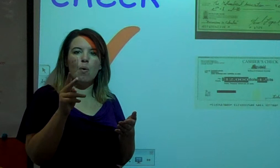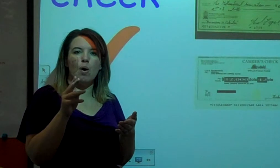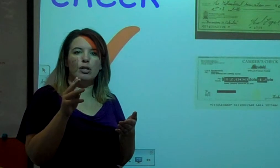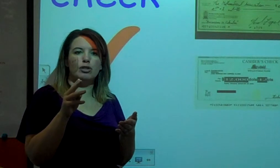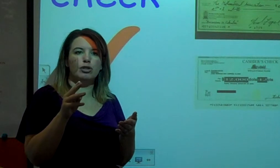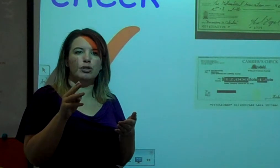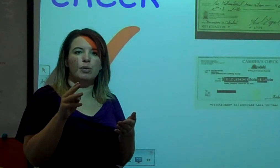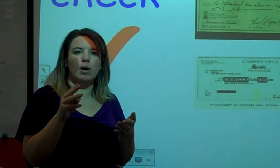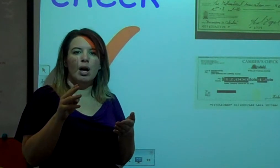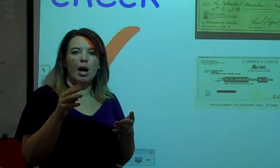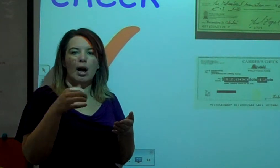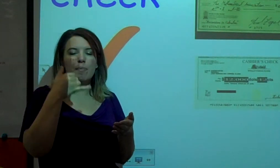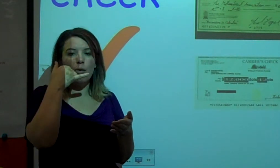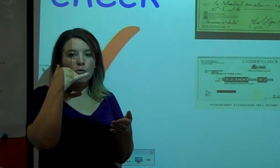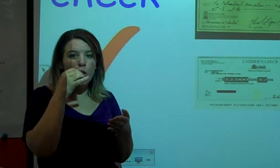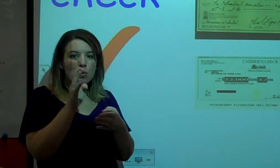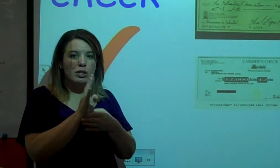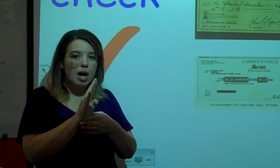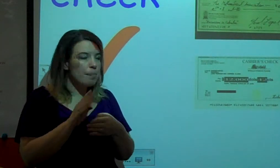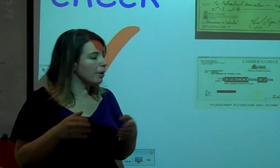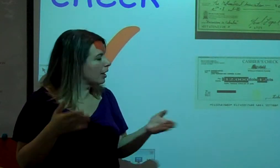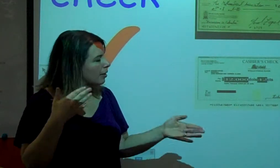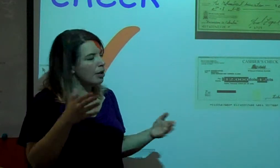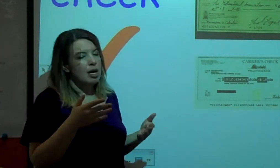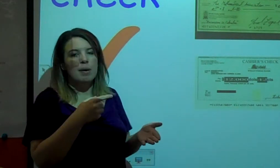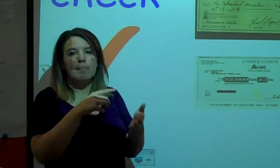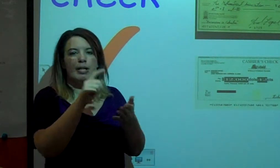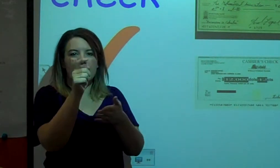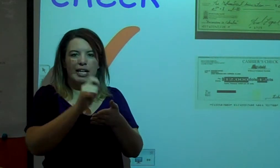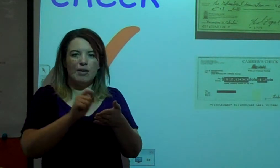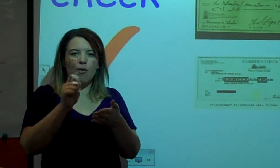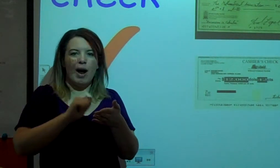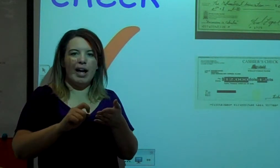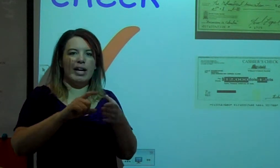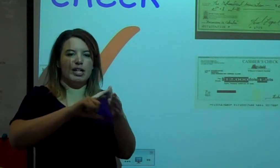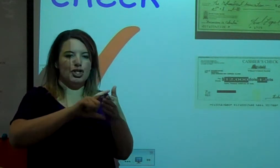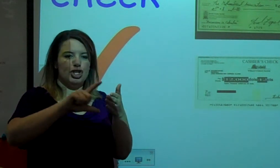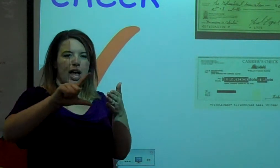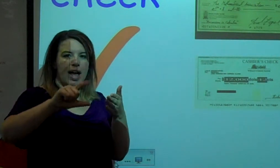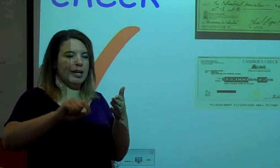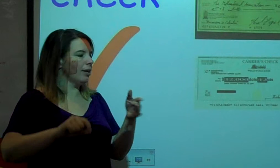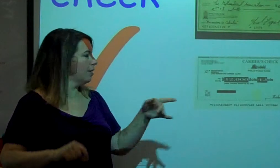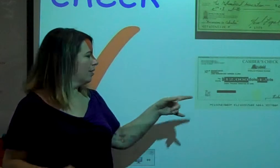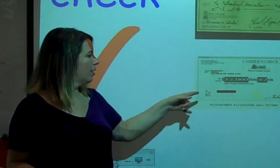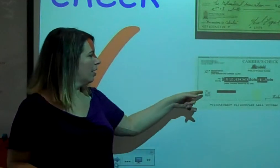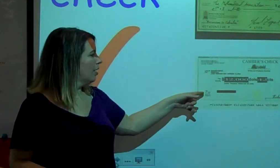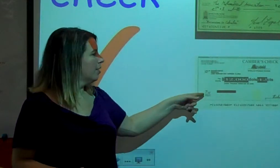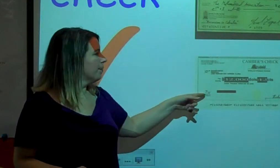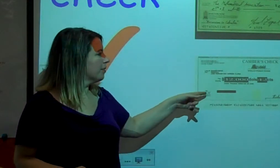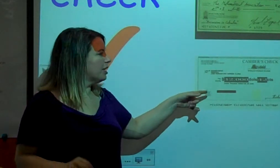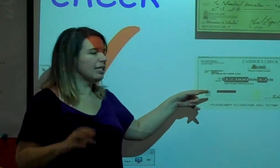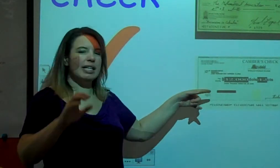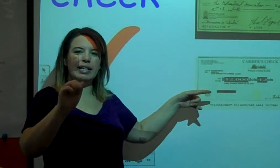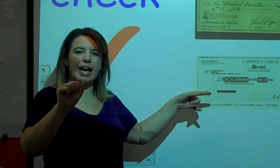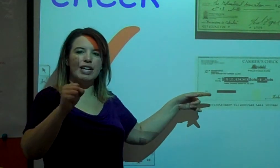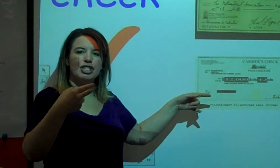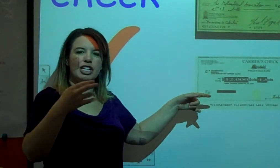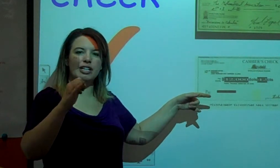or to the phone company, but they can write a check. This is a